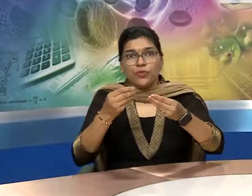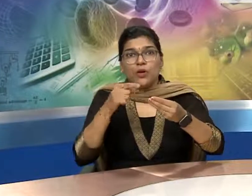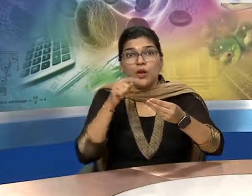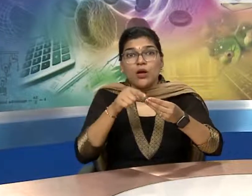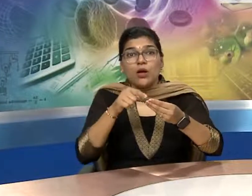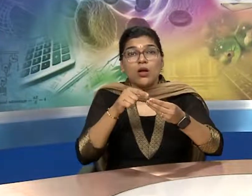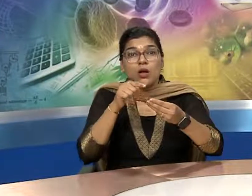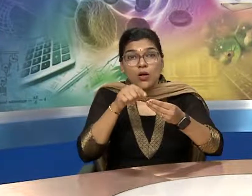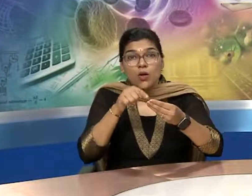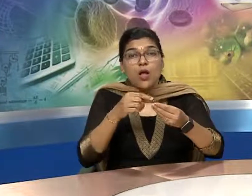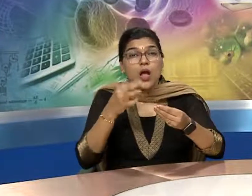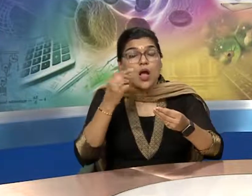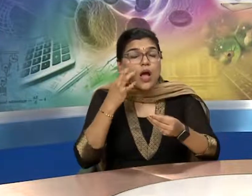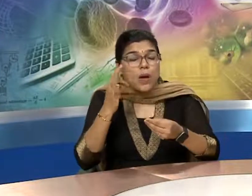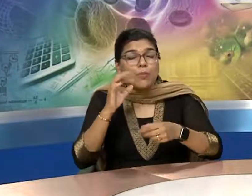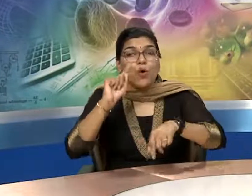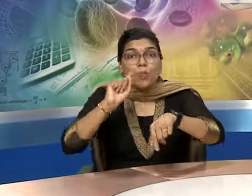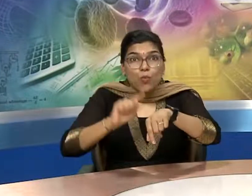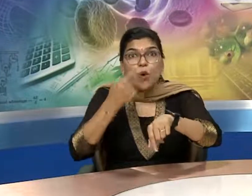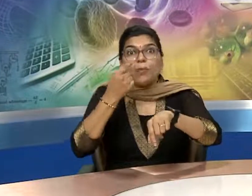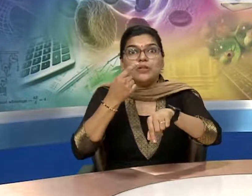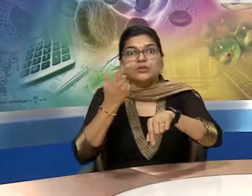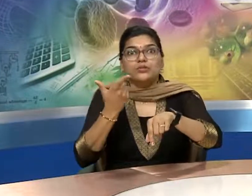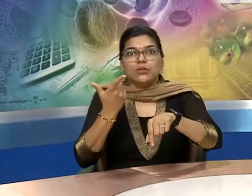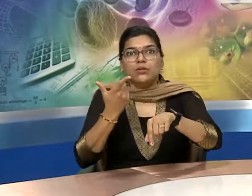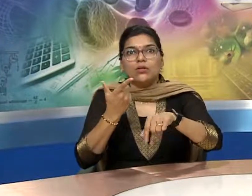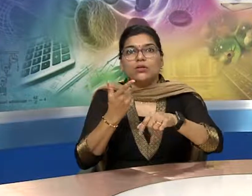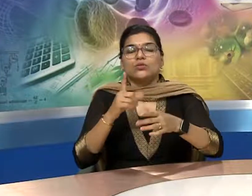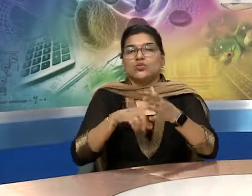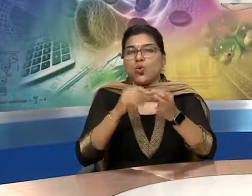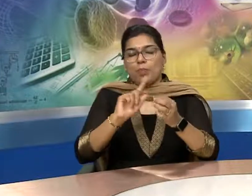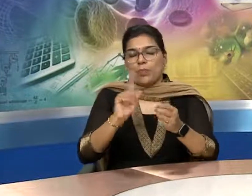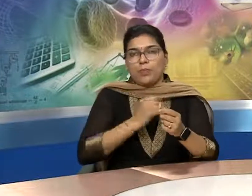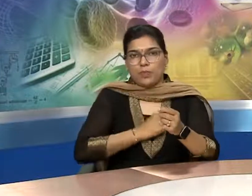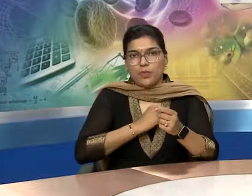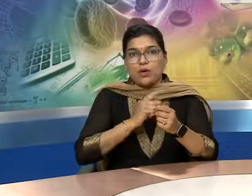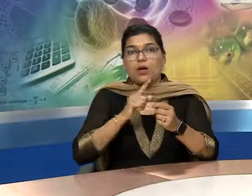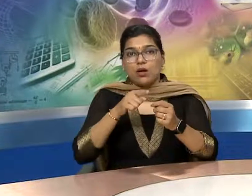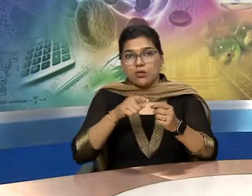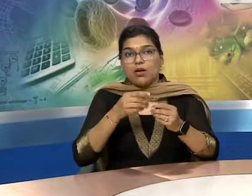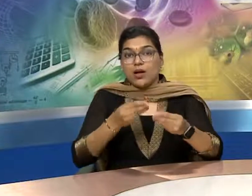The first point which we discussed is it provides opportunities for positive